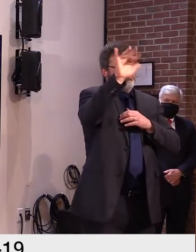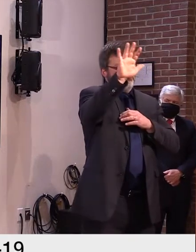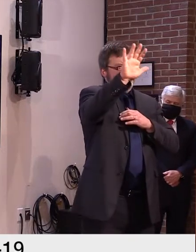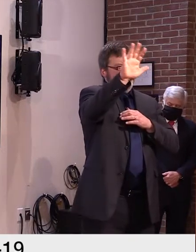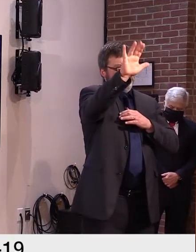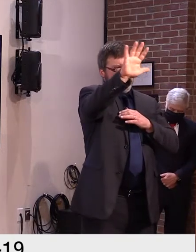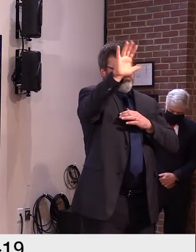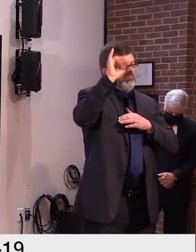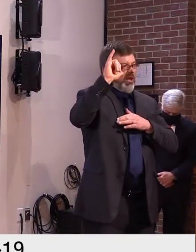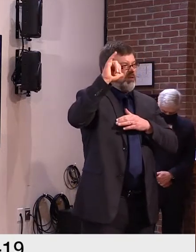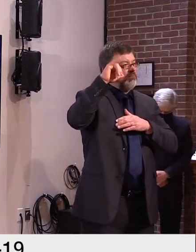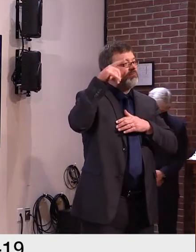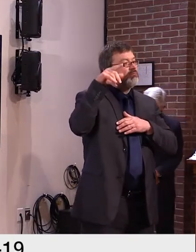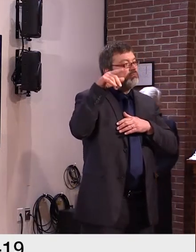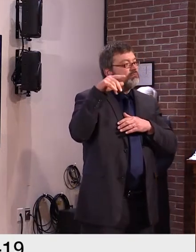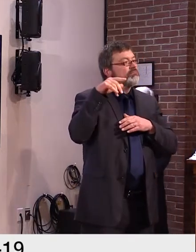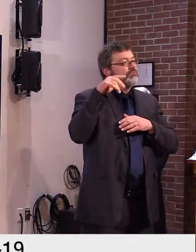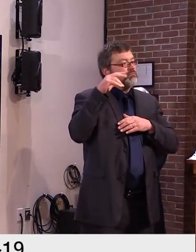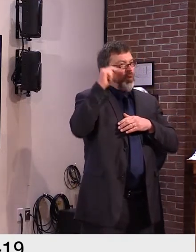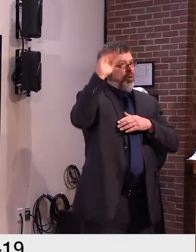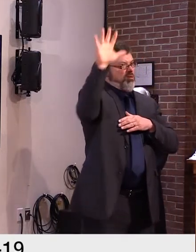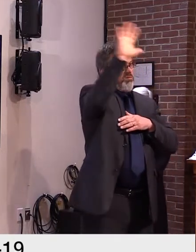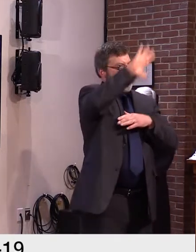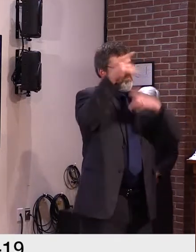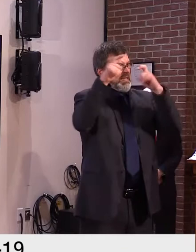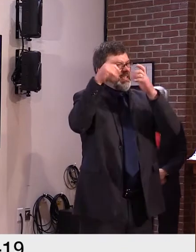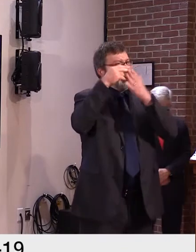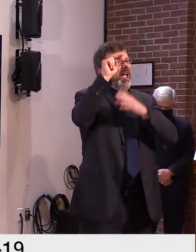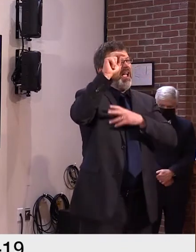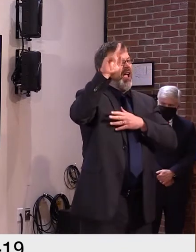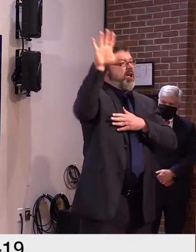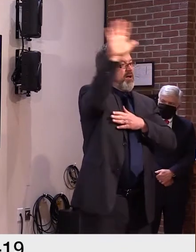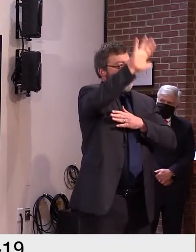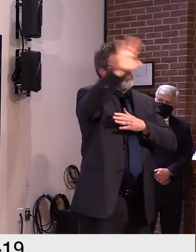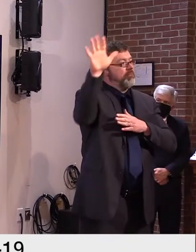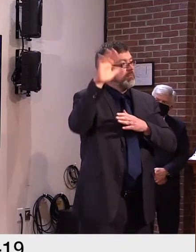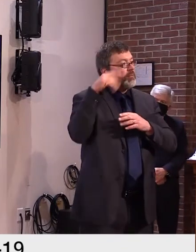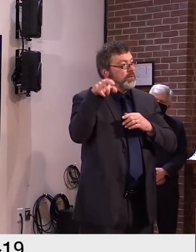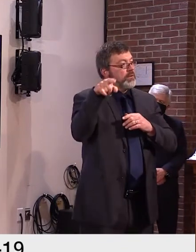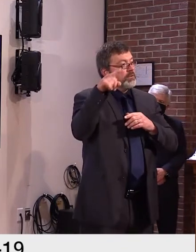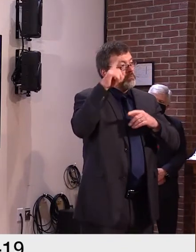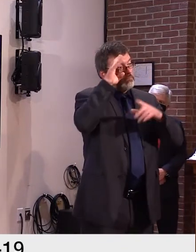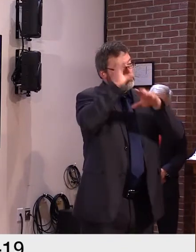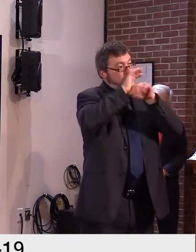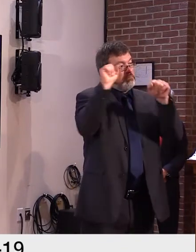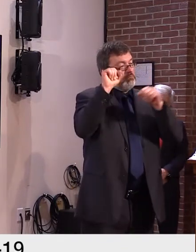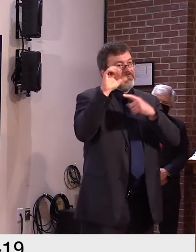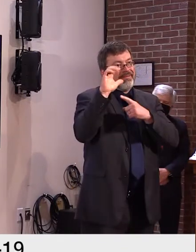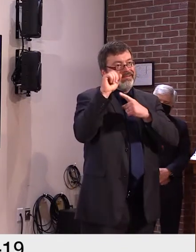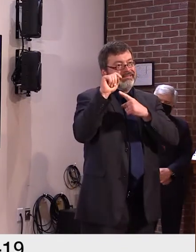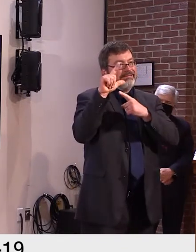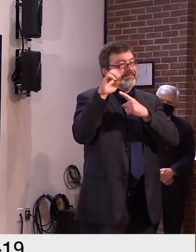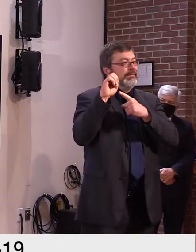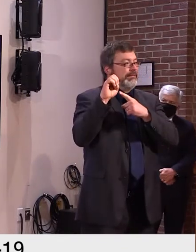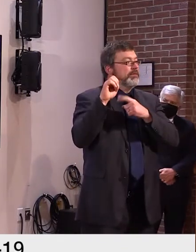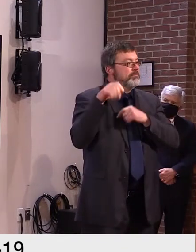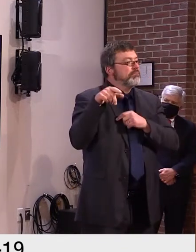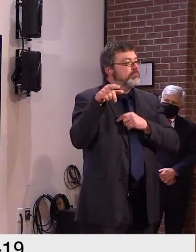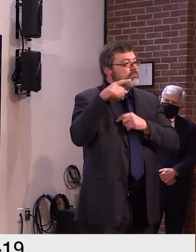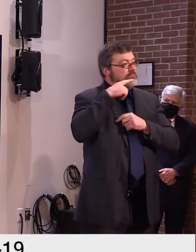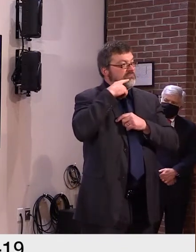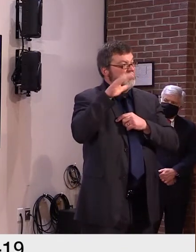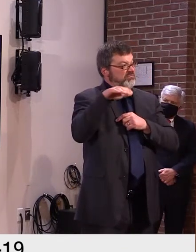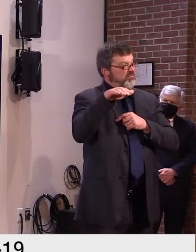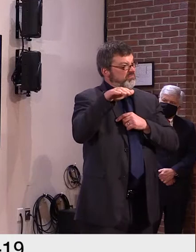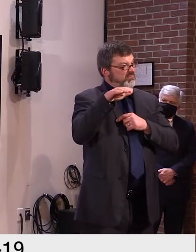Brighton. According to Superintendent Castle, he thinks things are going very well. He ran into one of his kindergarten